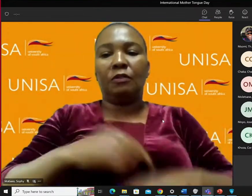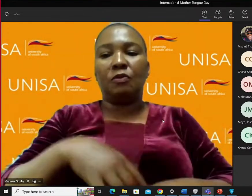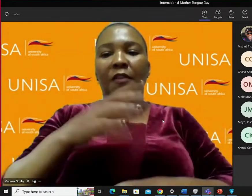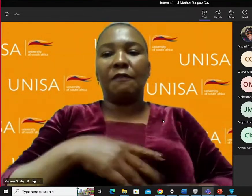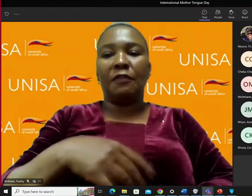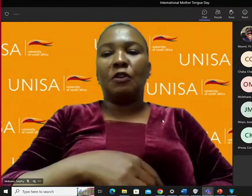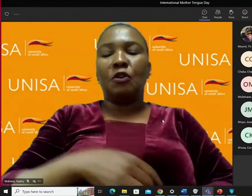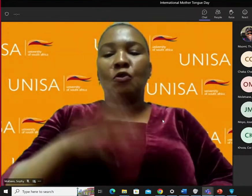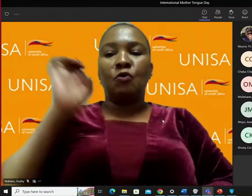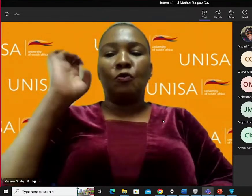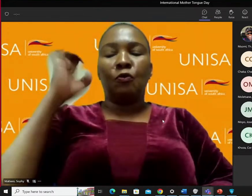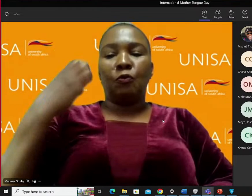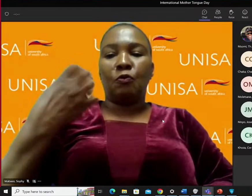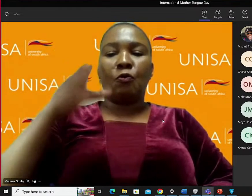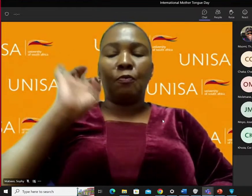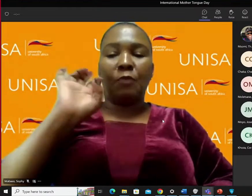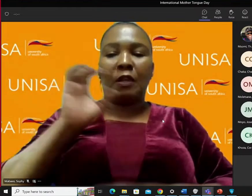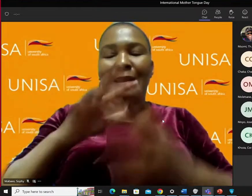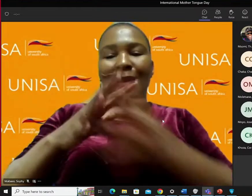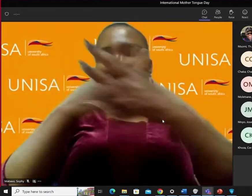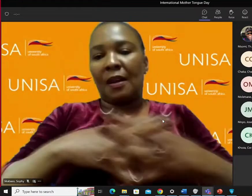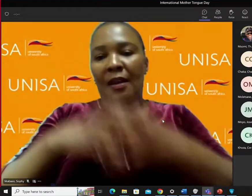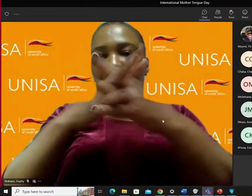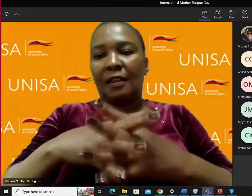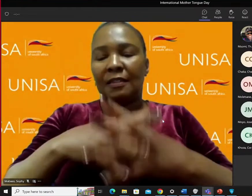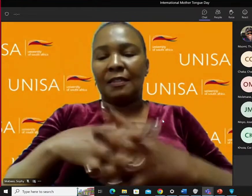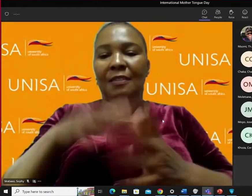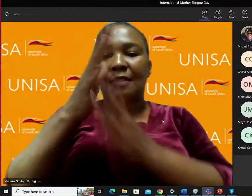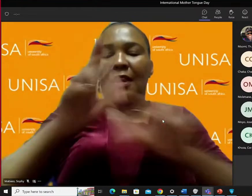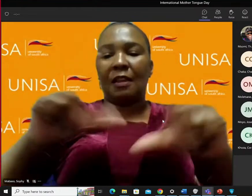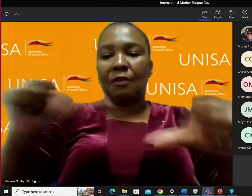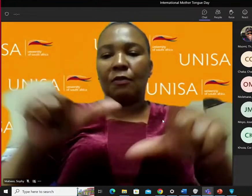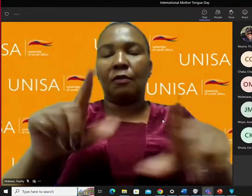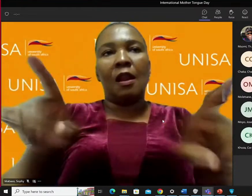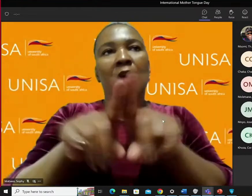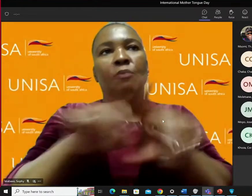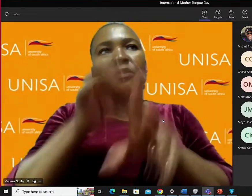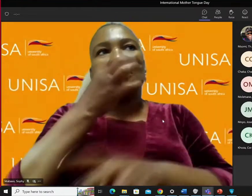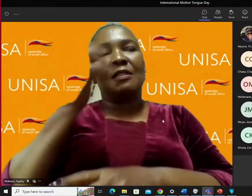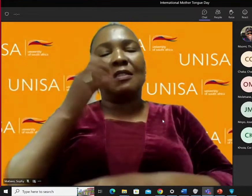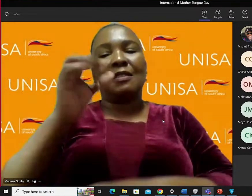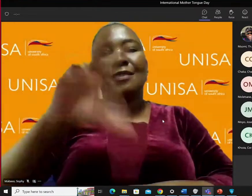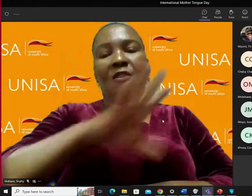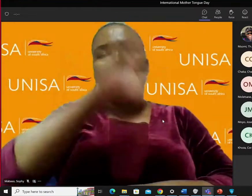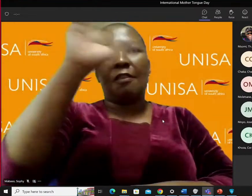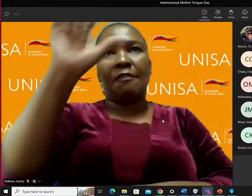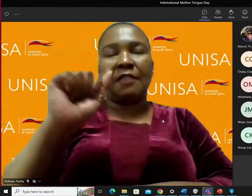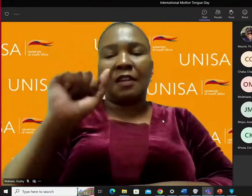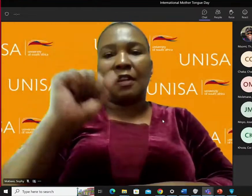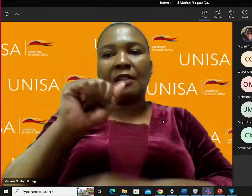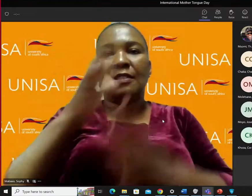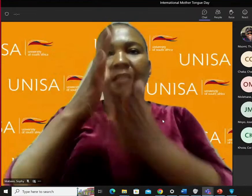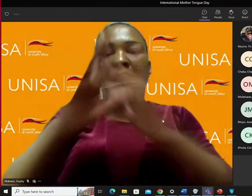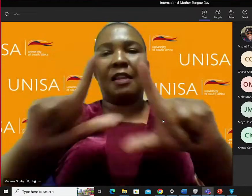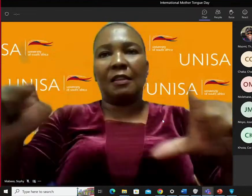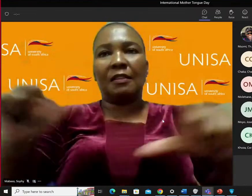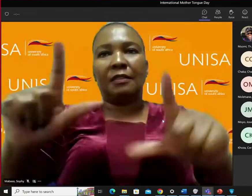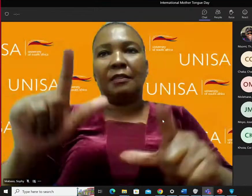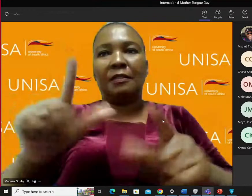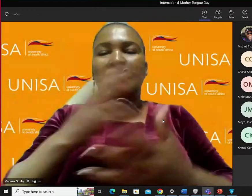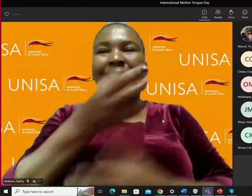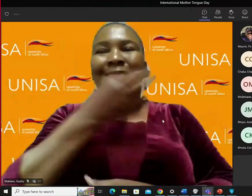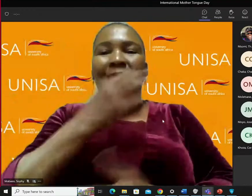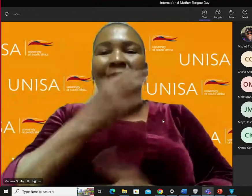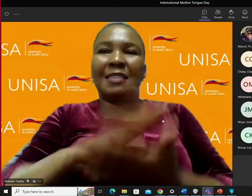the American one. So when you say something in a South African sign language, it might indicate something in